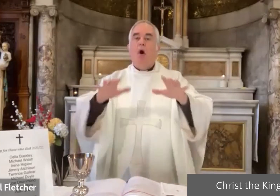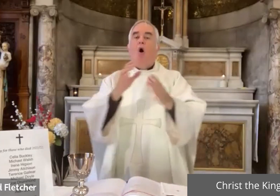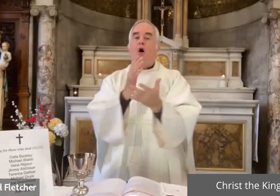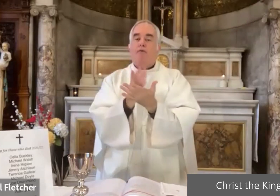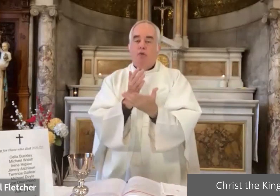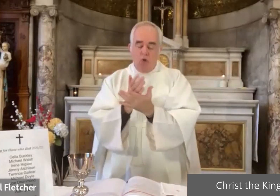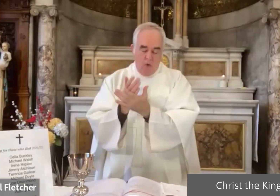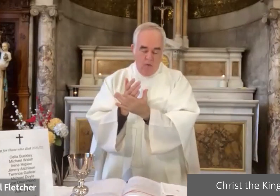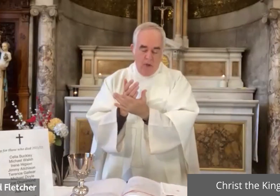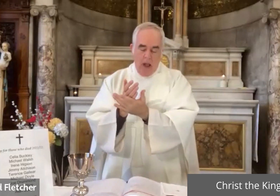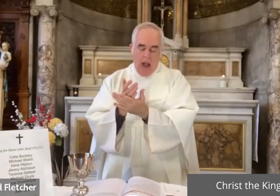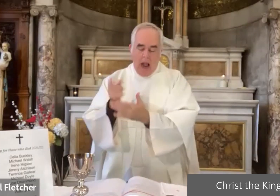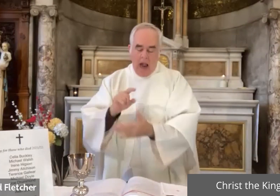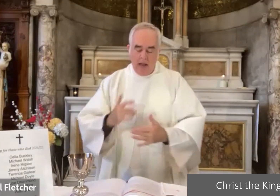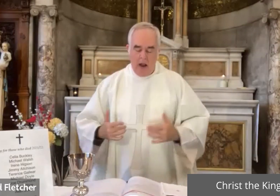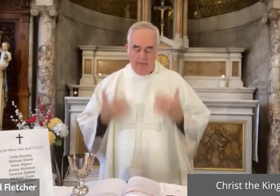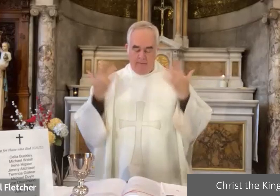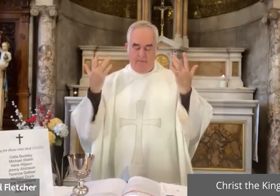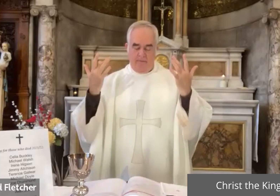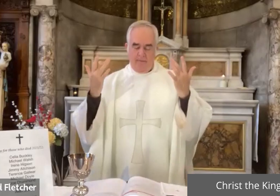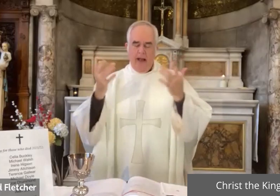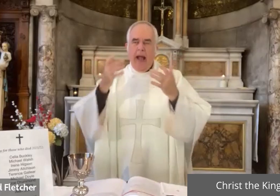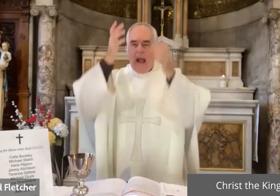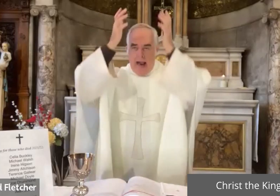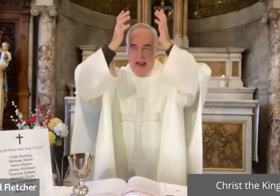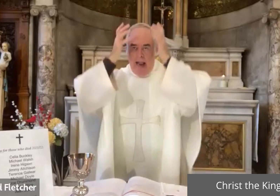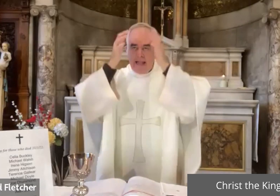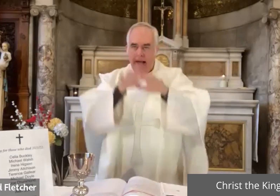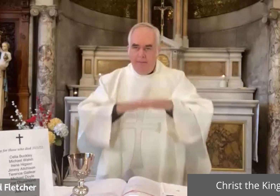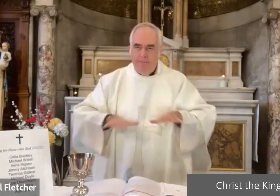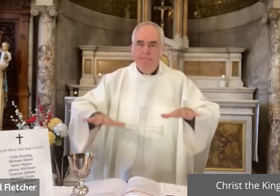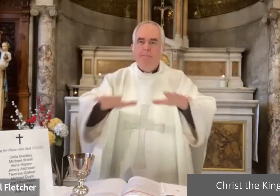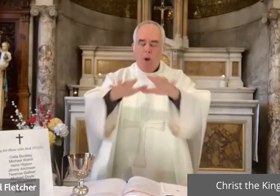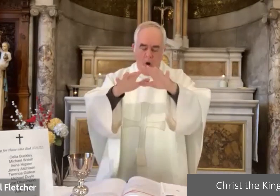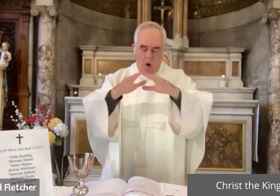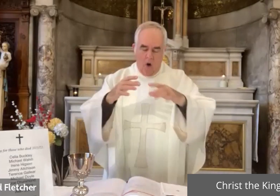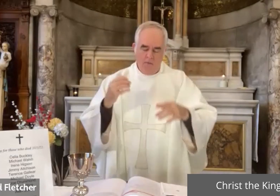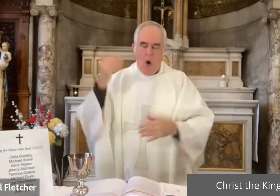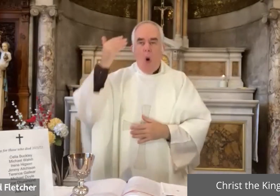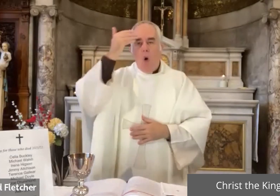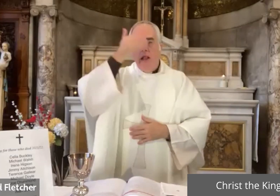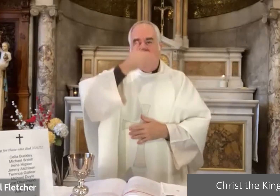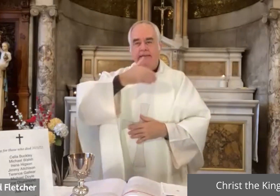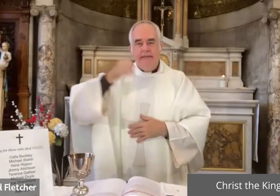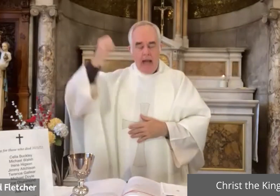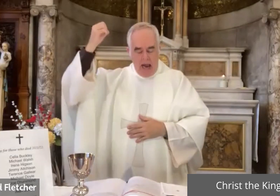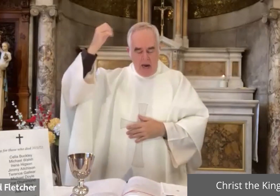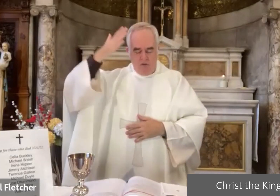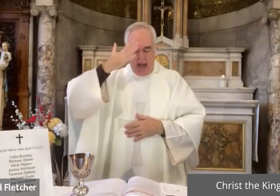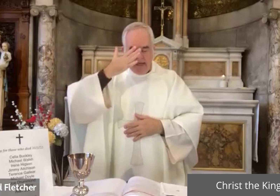kingdom of truth and life, kingdom of